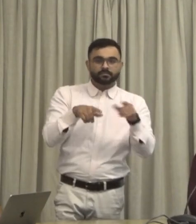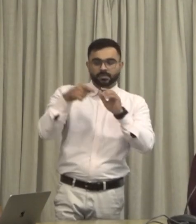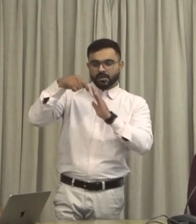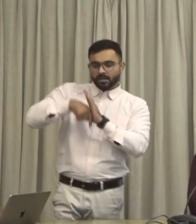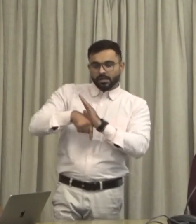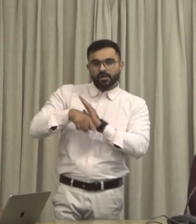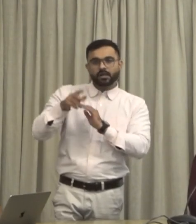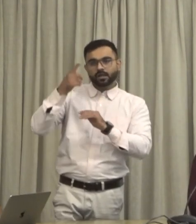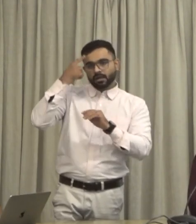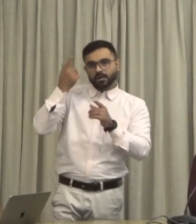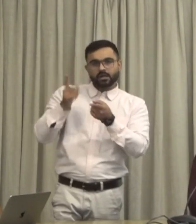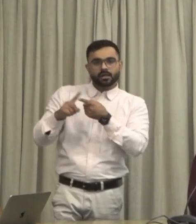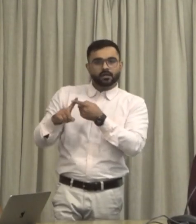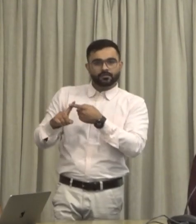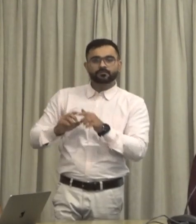beyond cure,